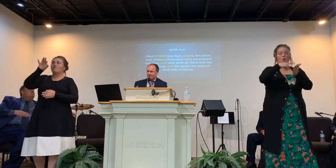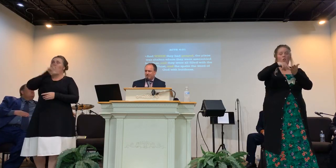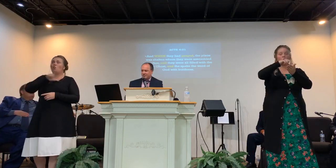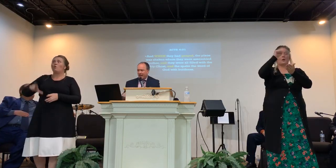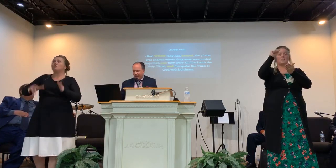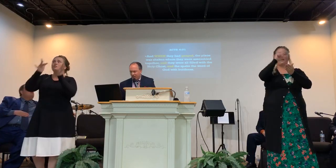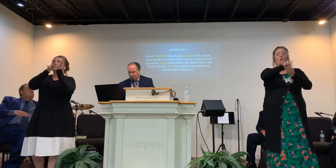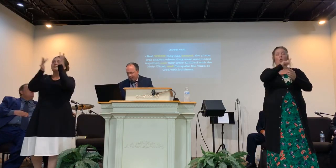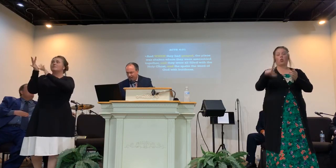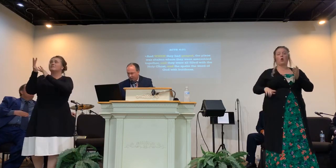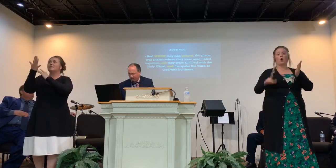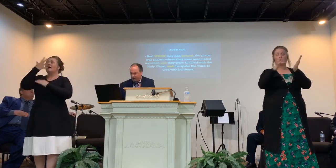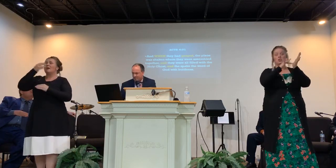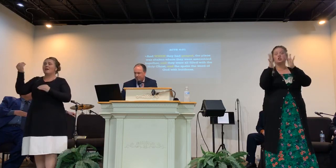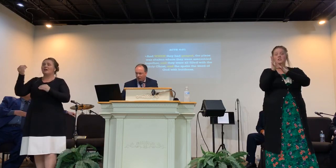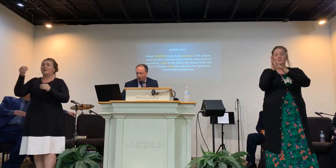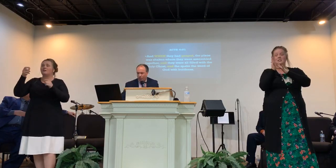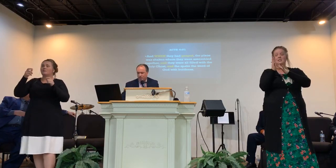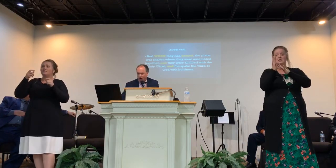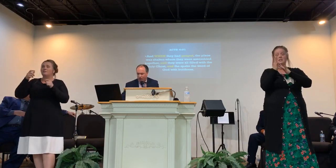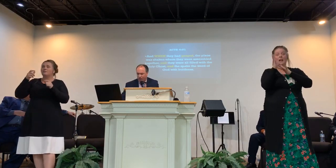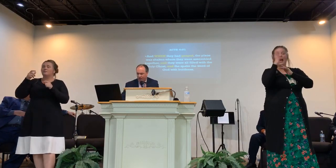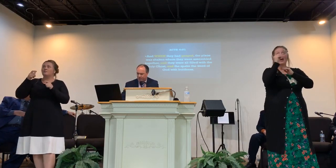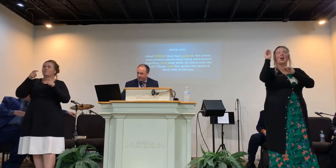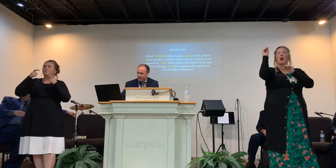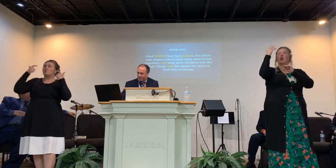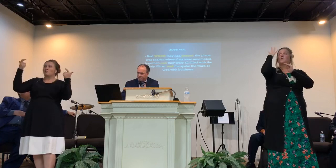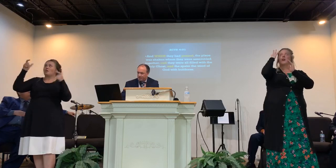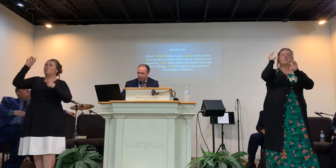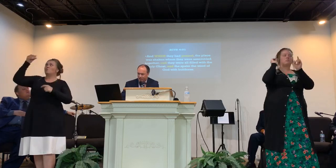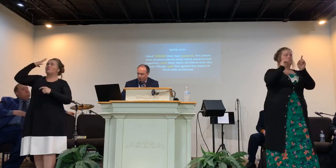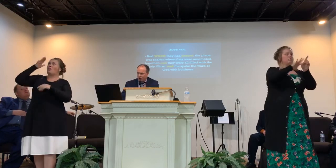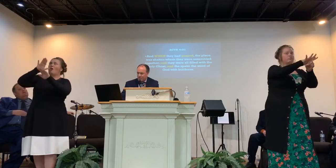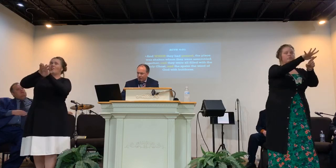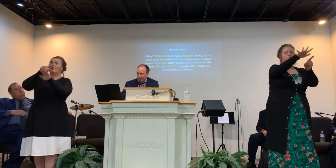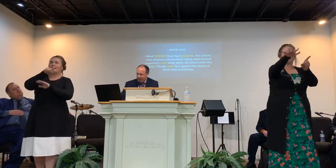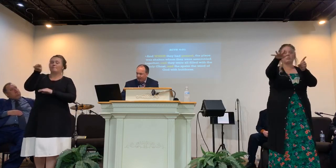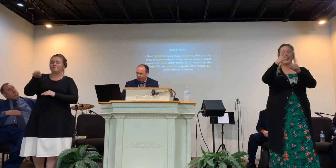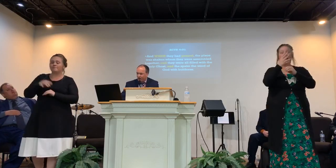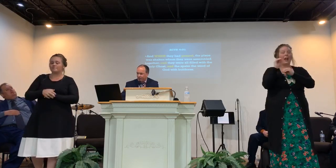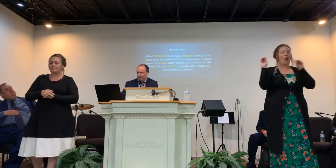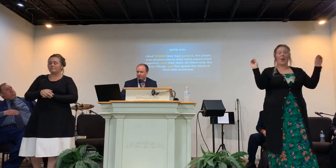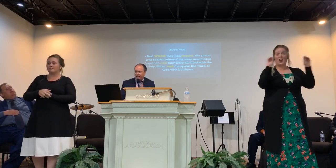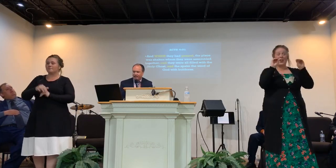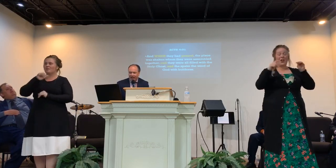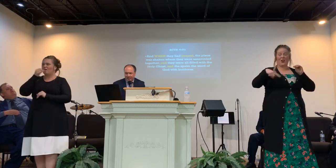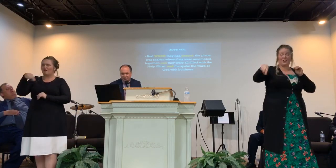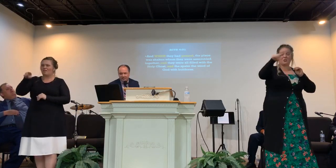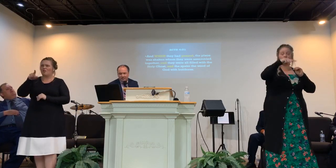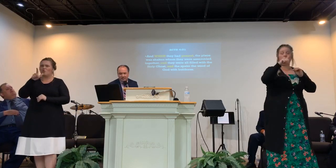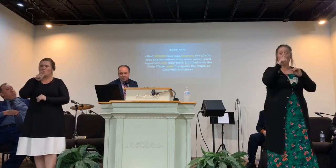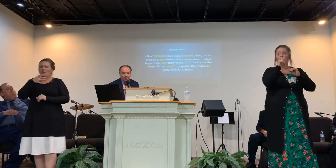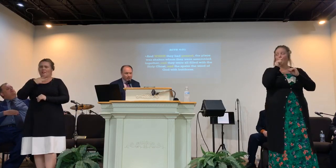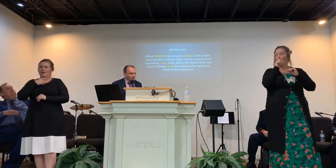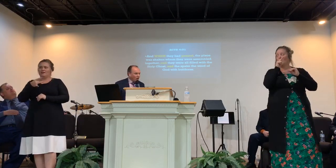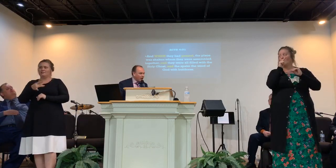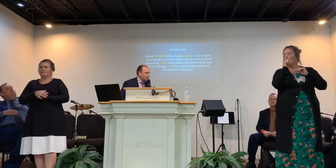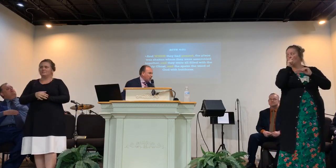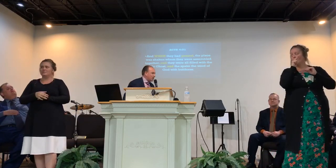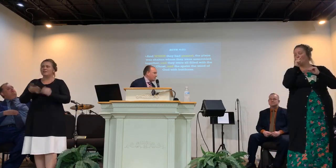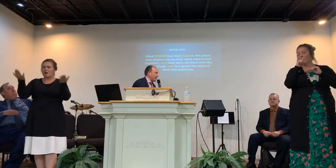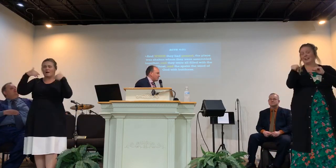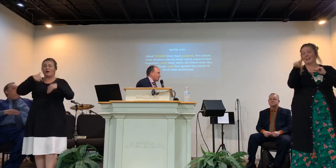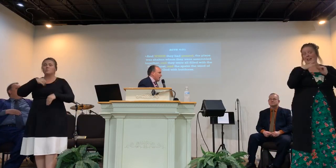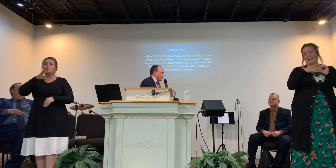Lord Jesus, and great grace was upon them. Neither was there any among them that lacked. Come on,